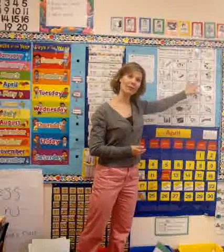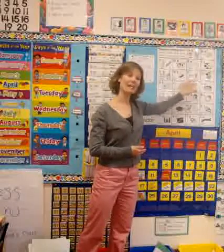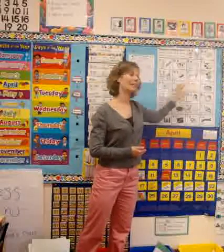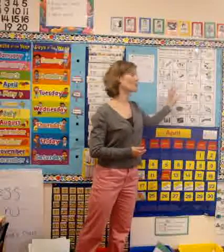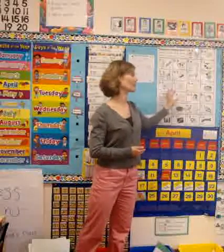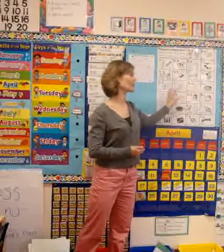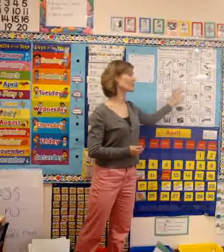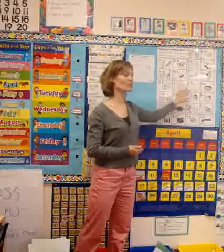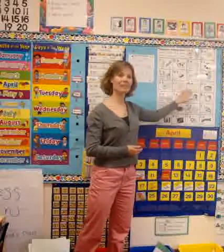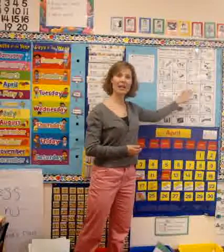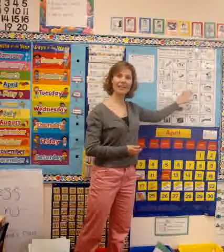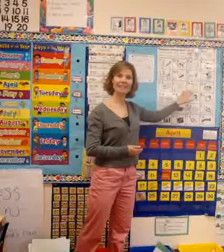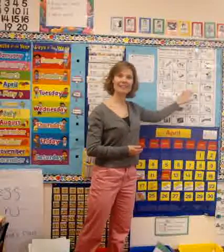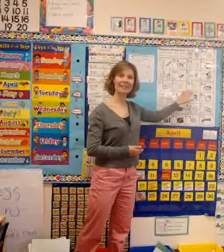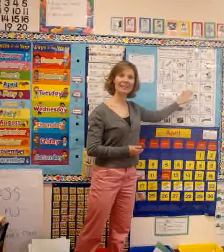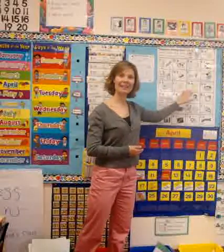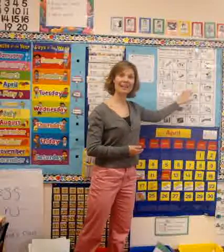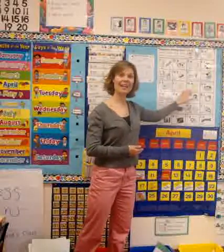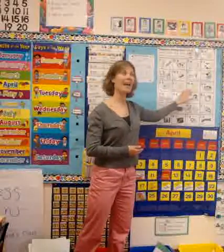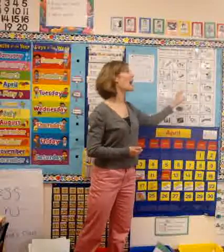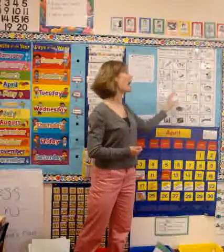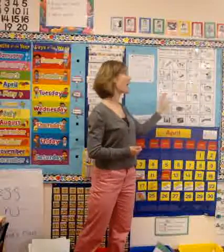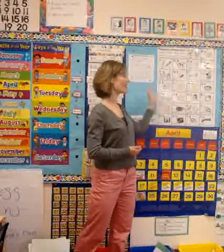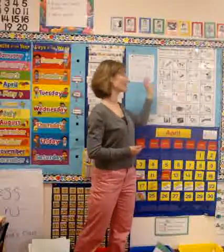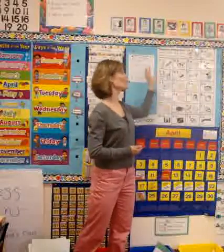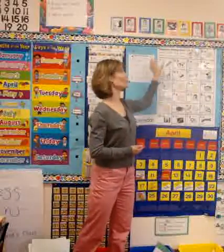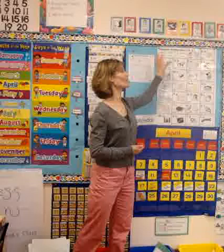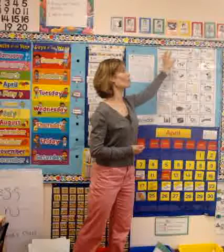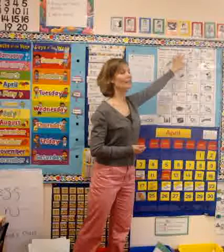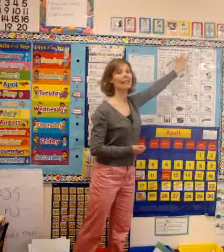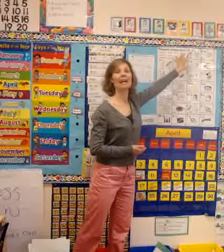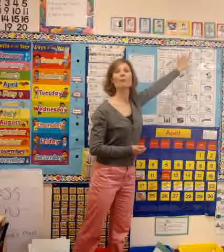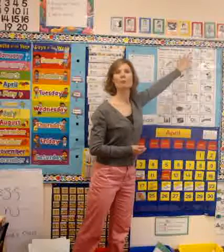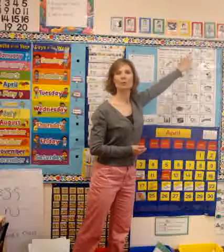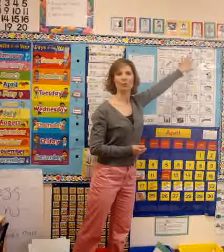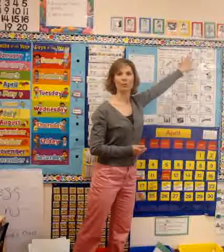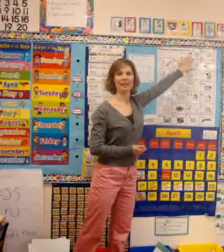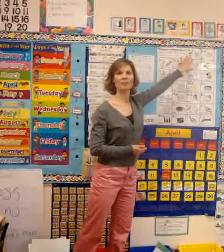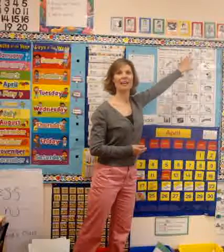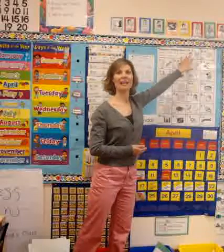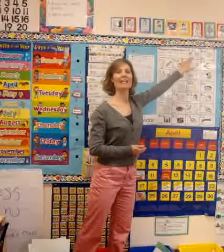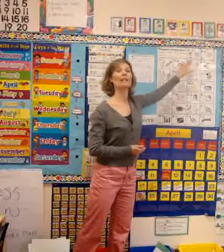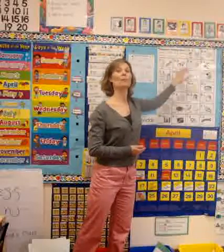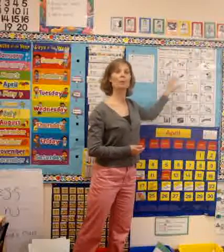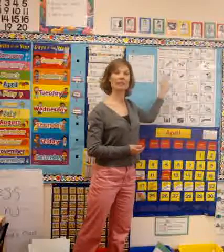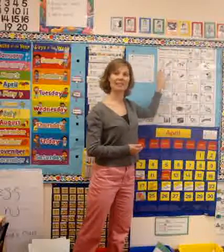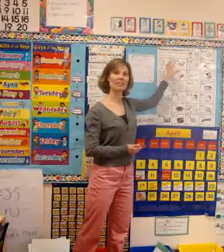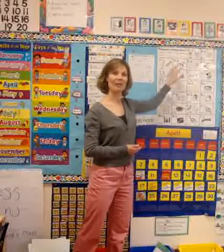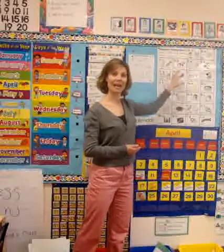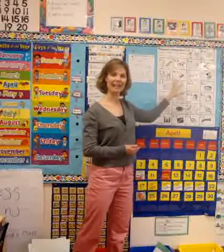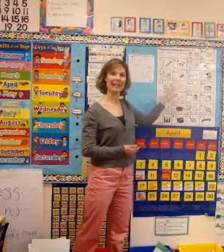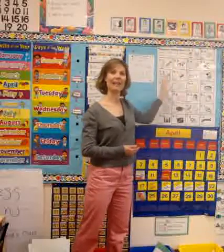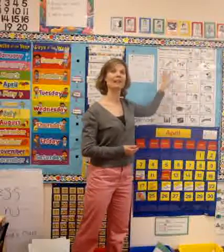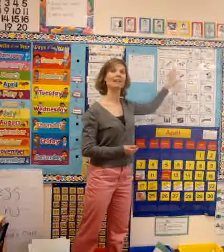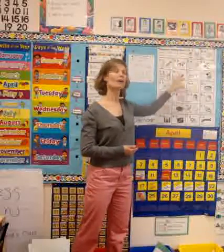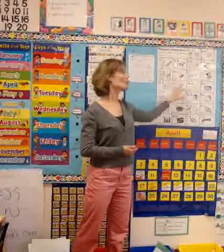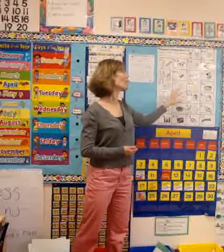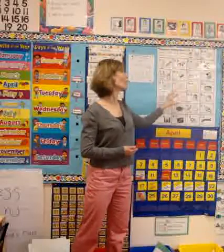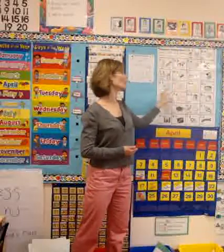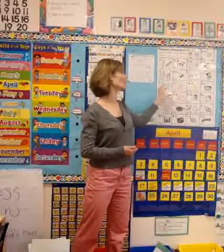sounds as well as their signs, and then during the week we would go back up to A and we would continue adding on